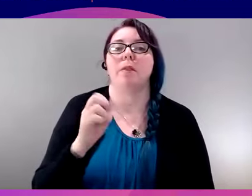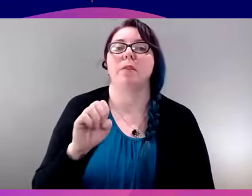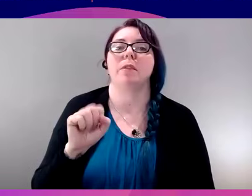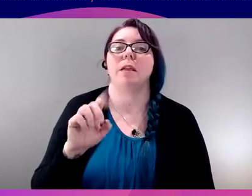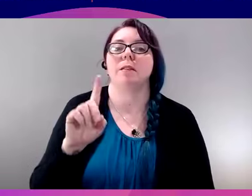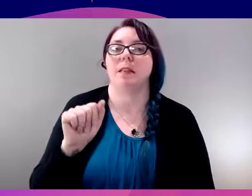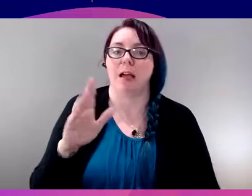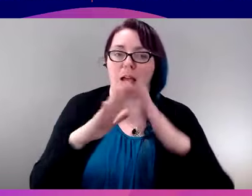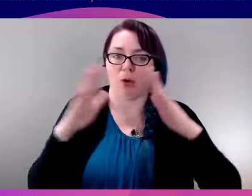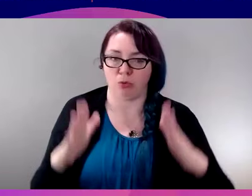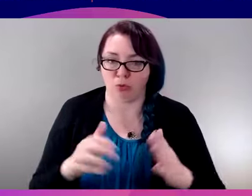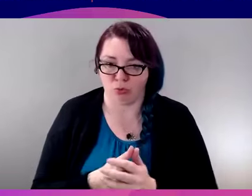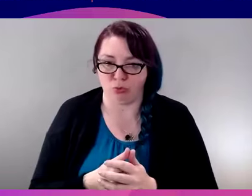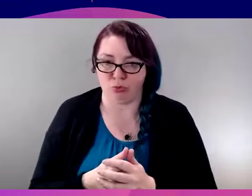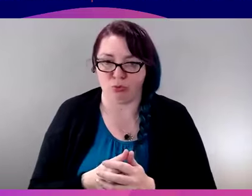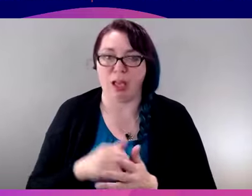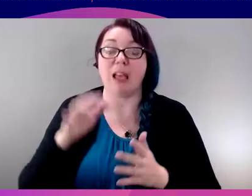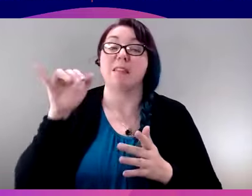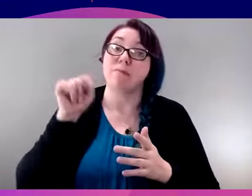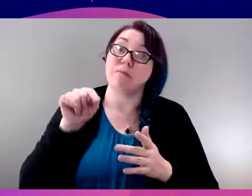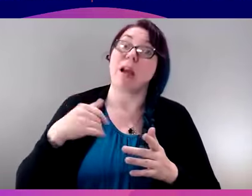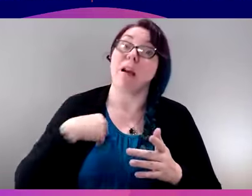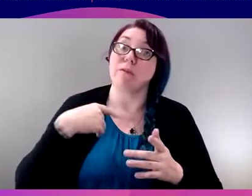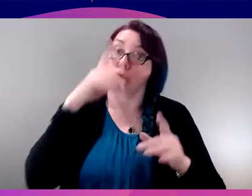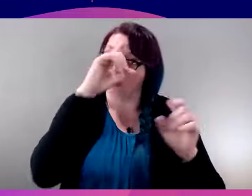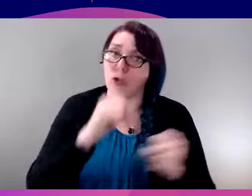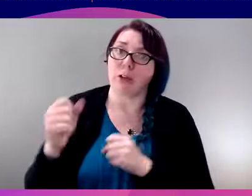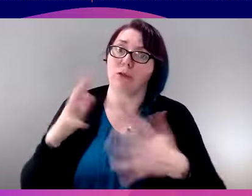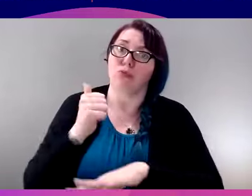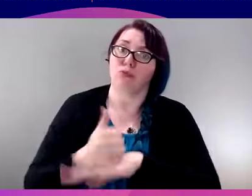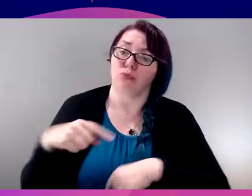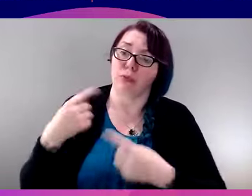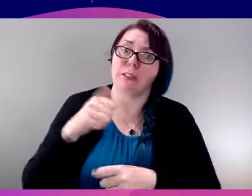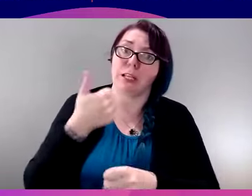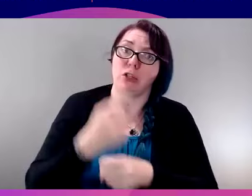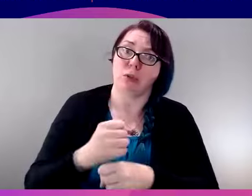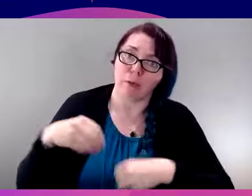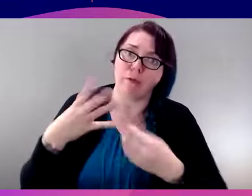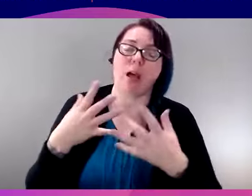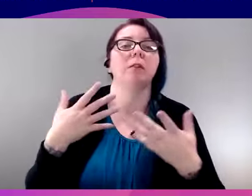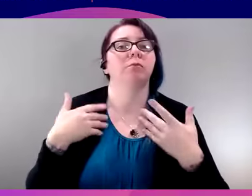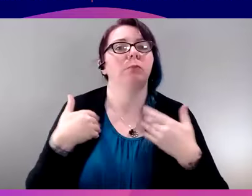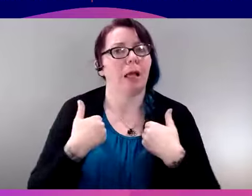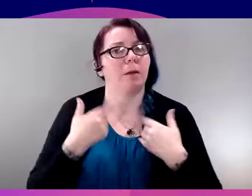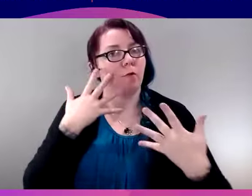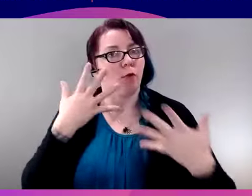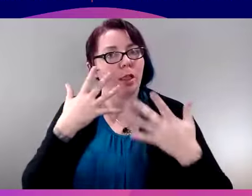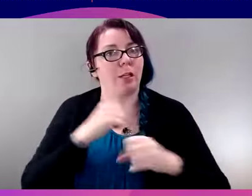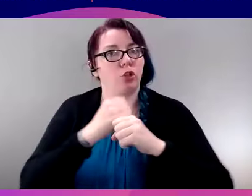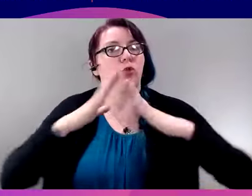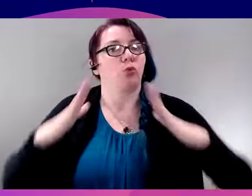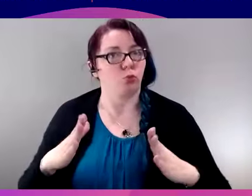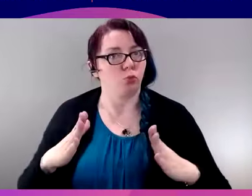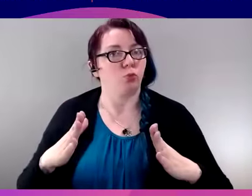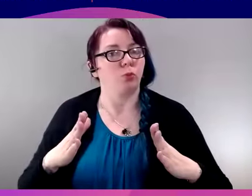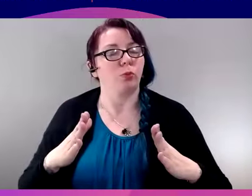House to successfully offer a pet-friendly shelter for 10 years, as well as an inside look at the data they have collected